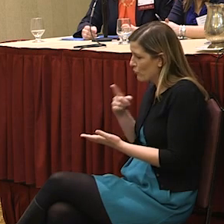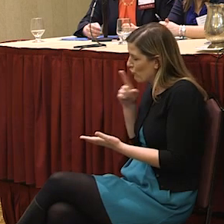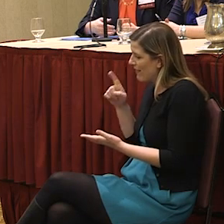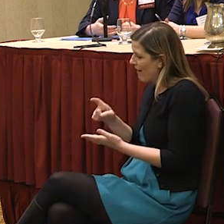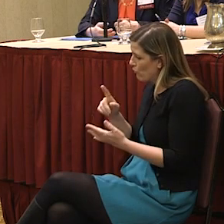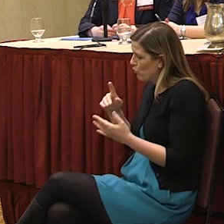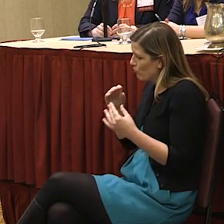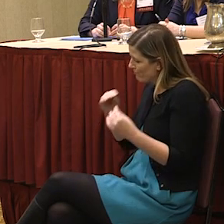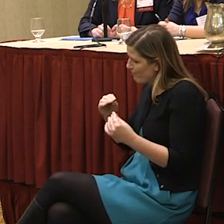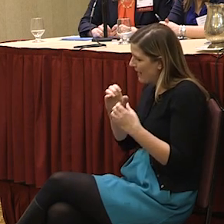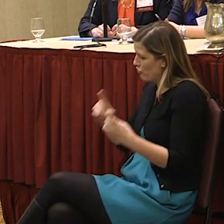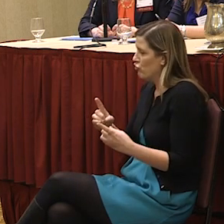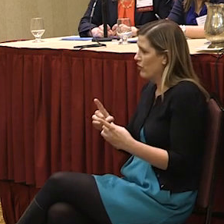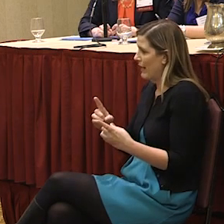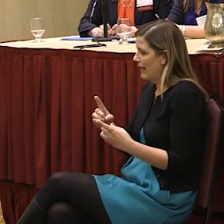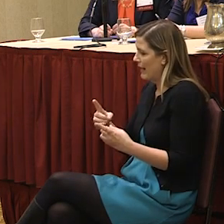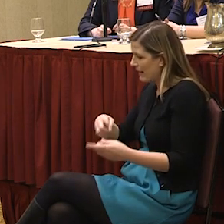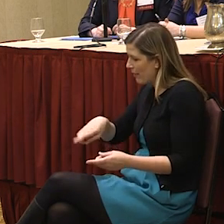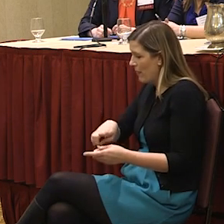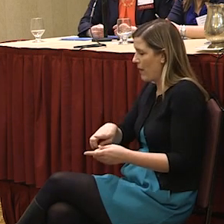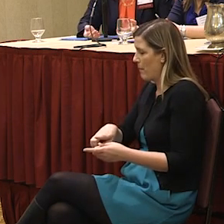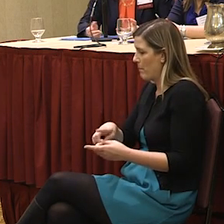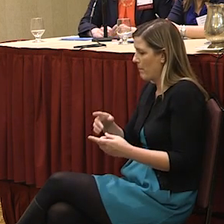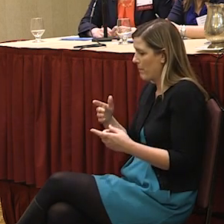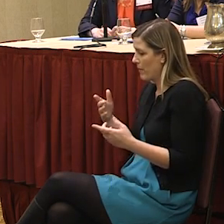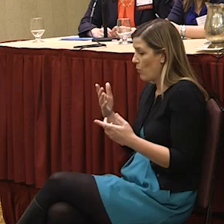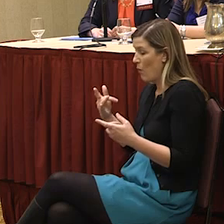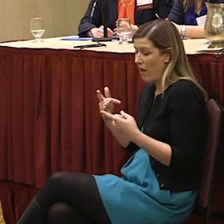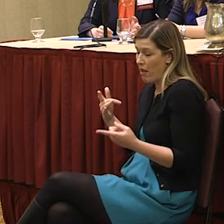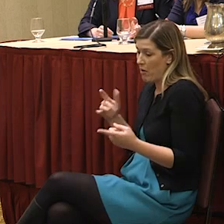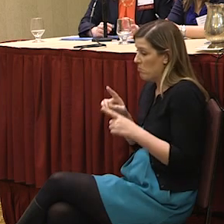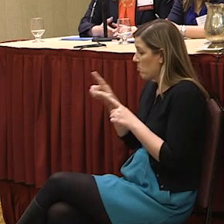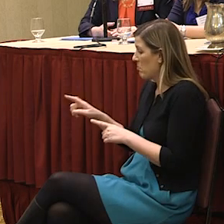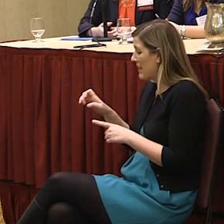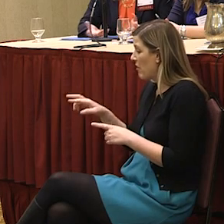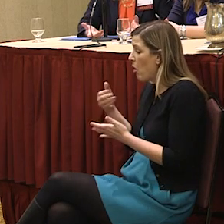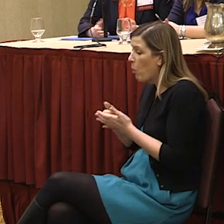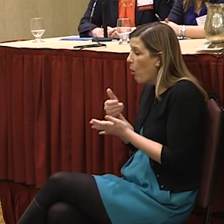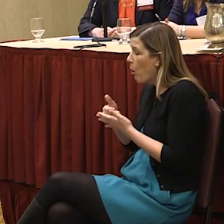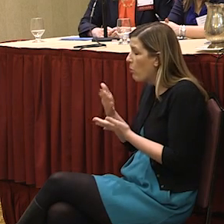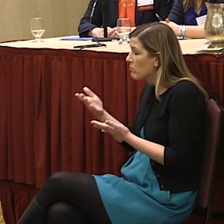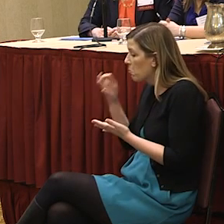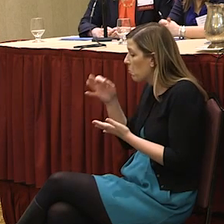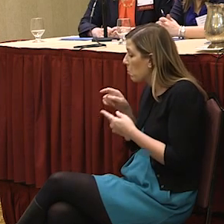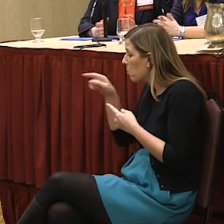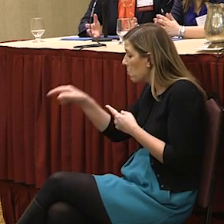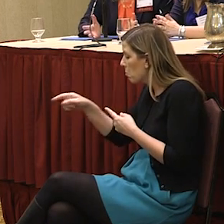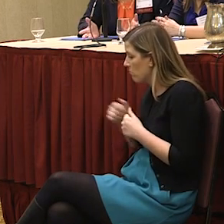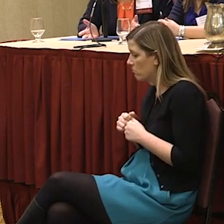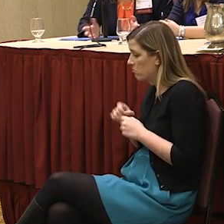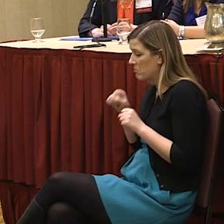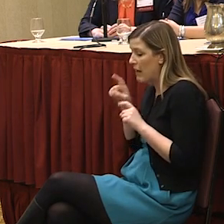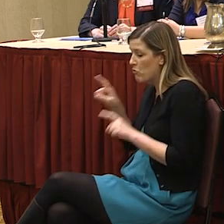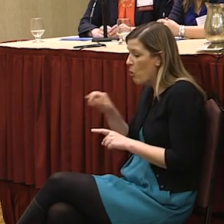to educate a lot of the patients on, because they can go to the emergency room, it's closer, and they can